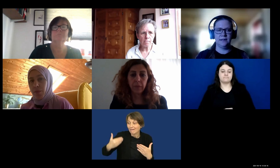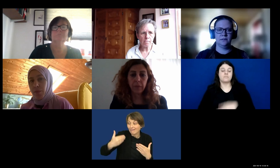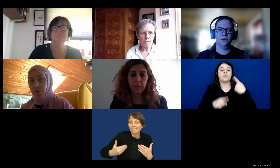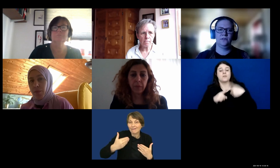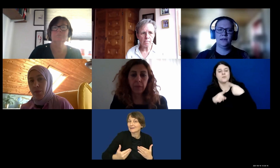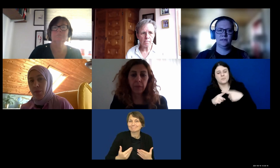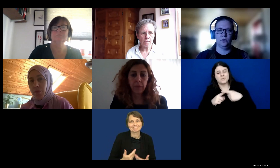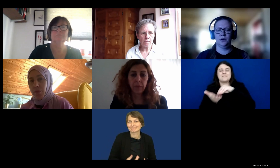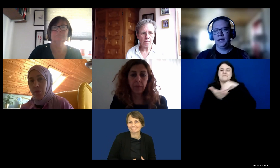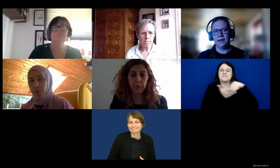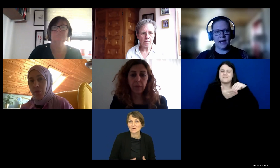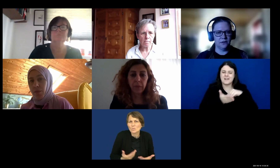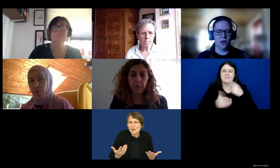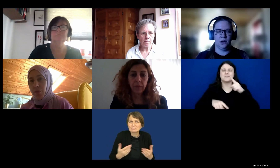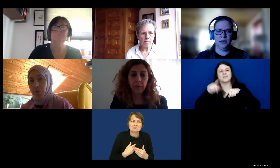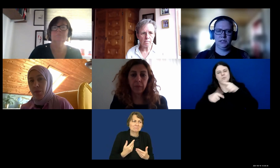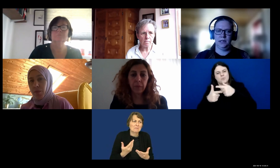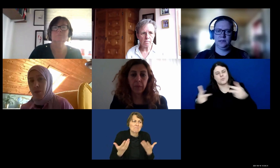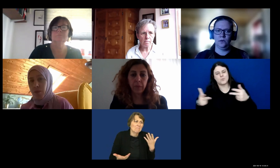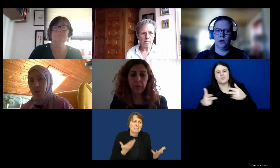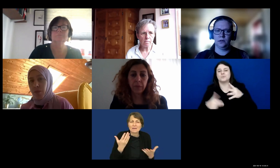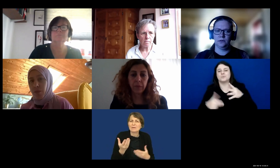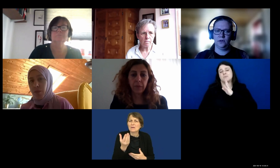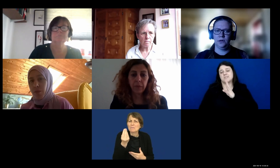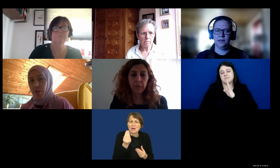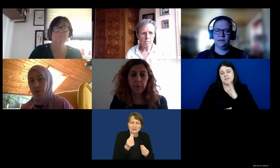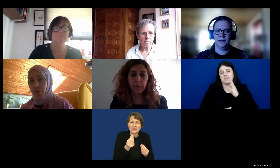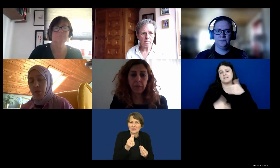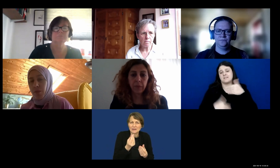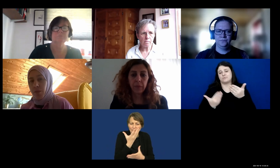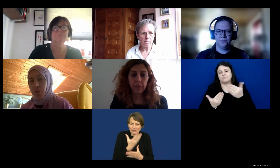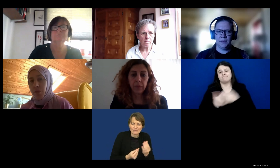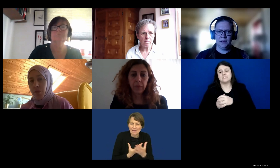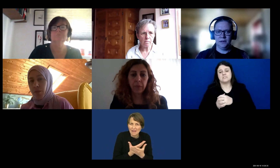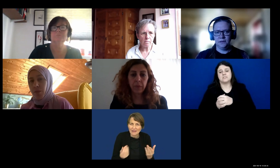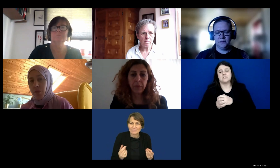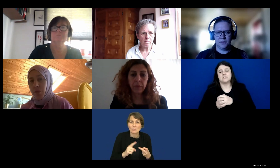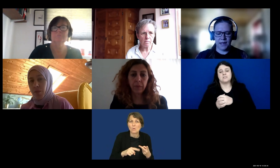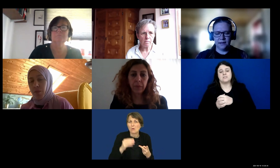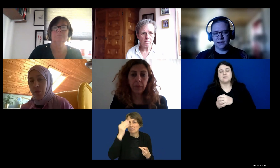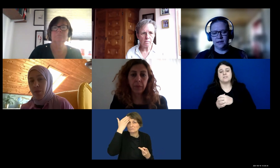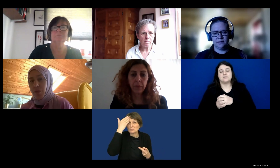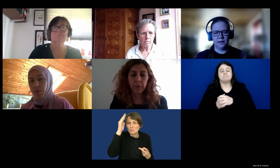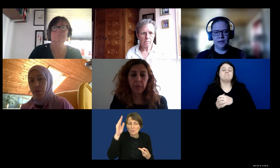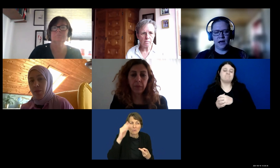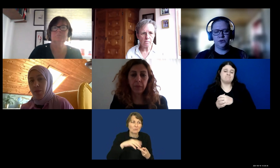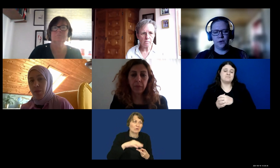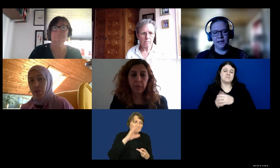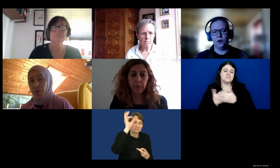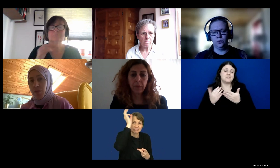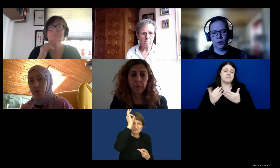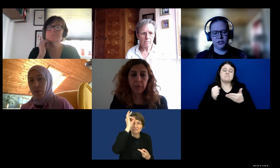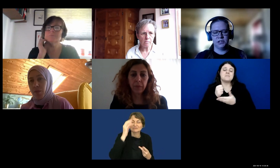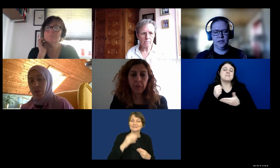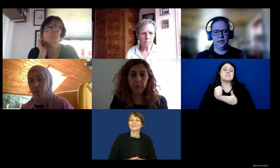of resources or lack of knowledge and so on. So it's the basic is, how do I